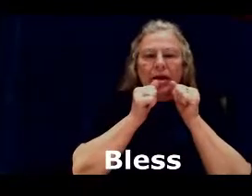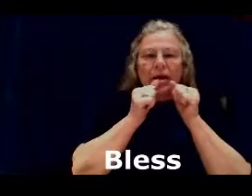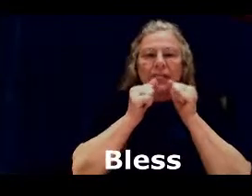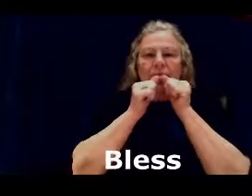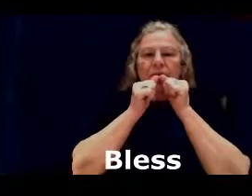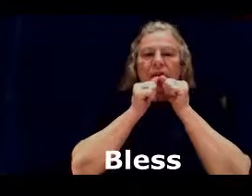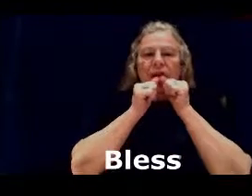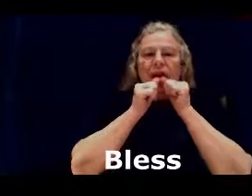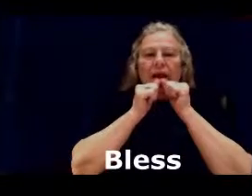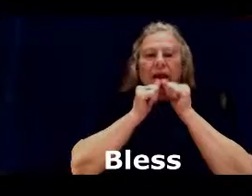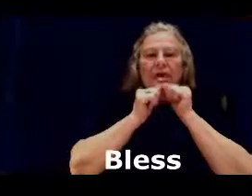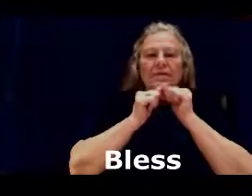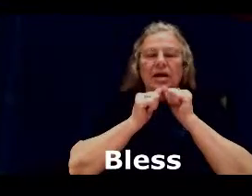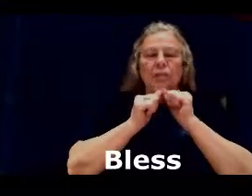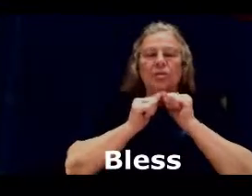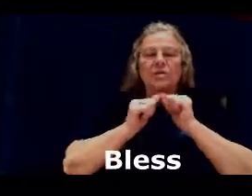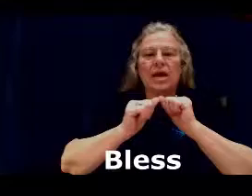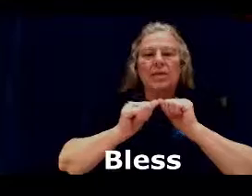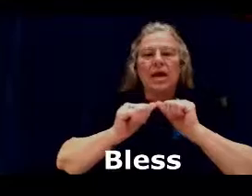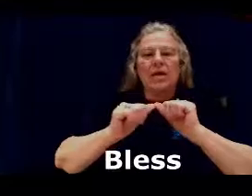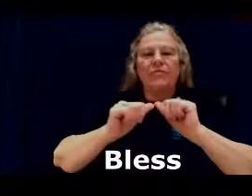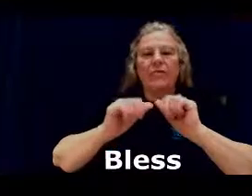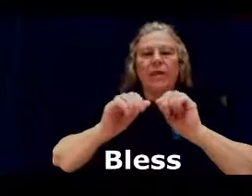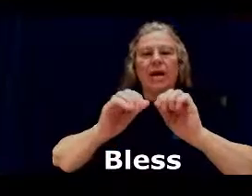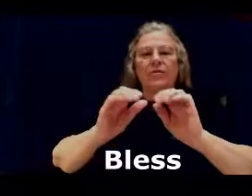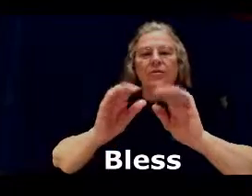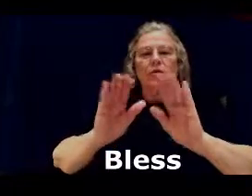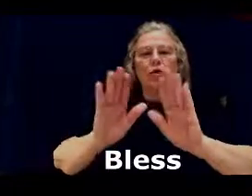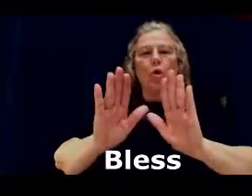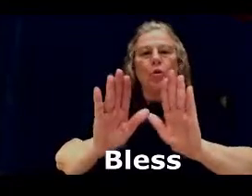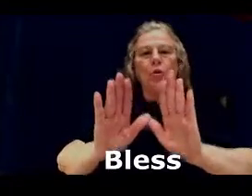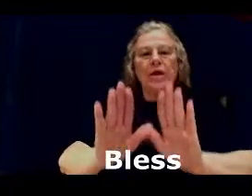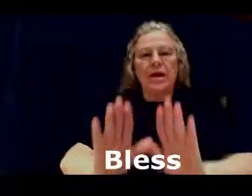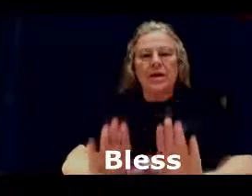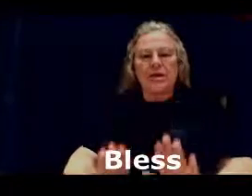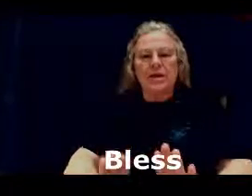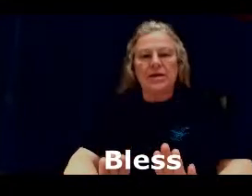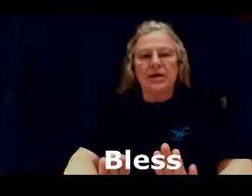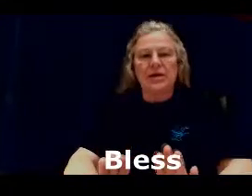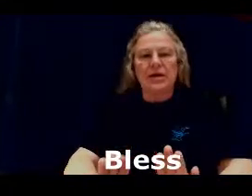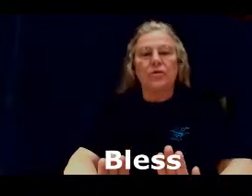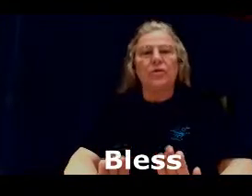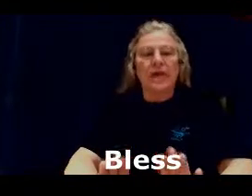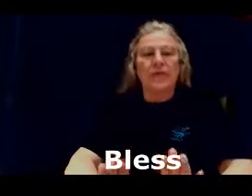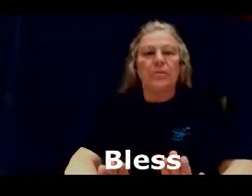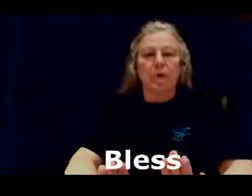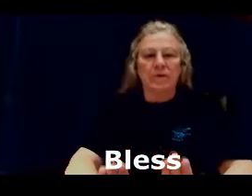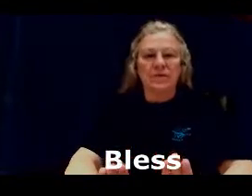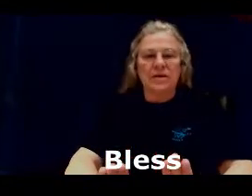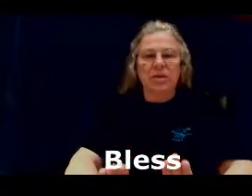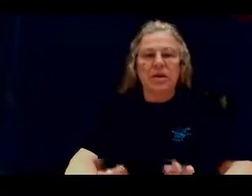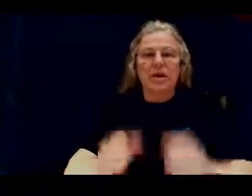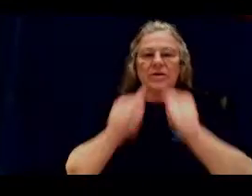lip is like words coming out of your mouth. Then you open your hands and down like you're laying them on someone else.